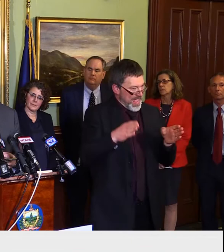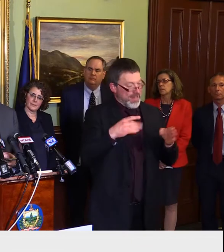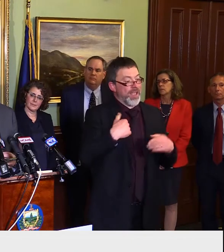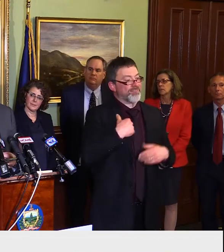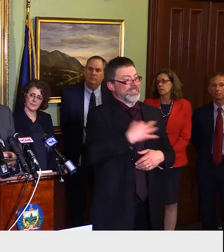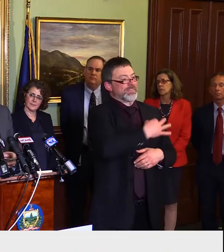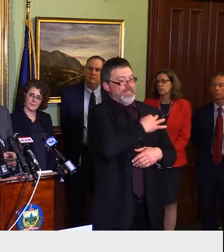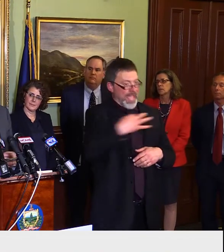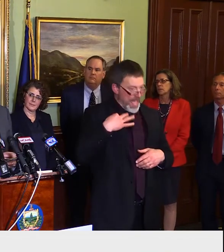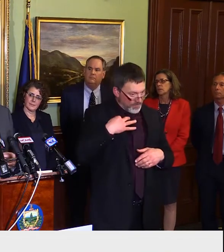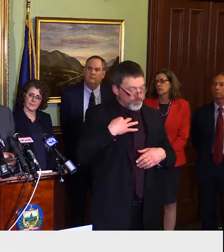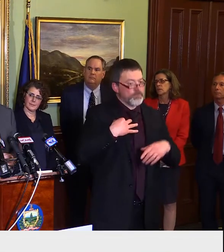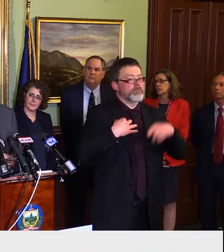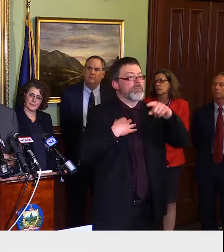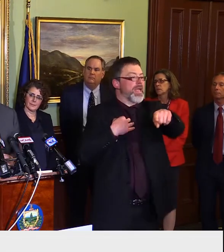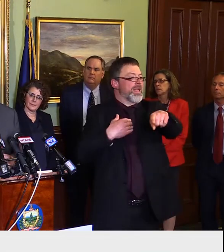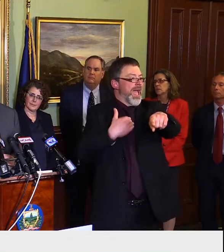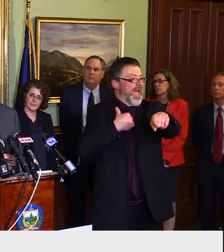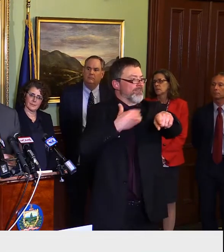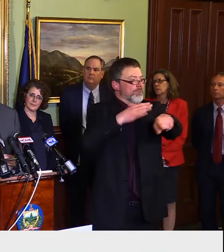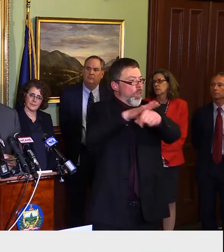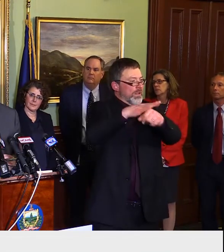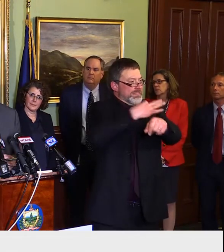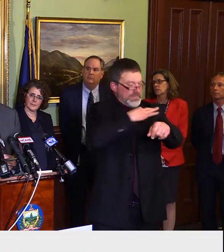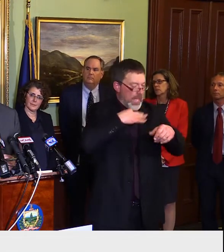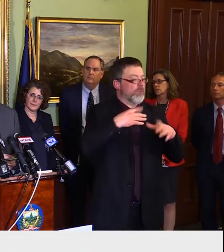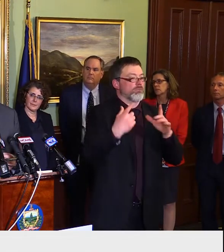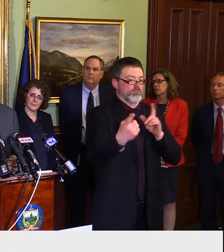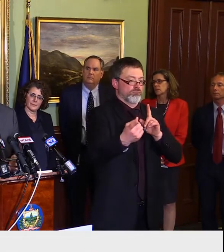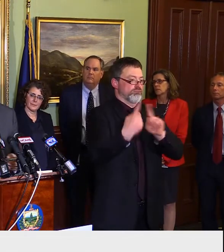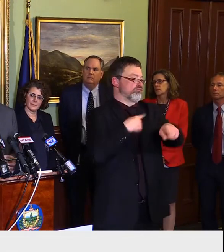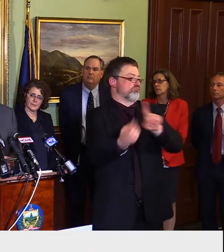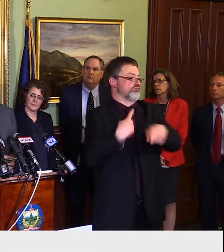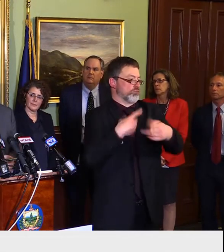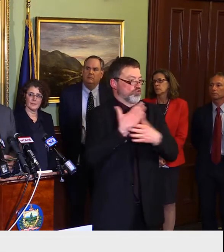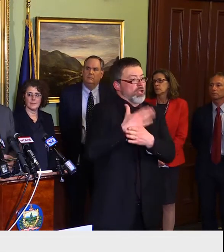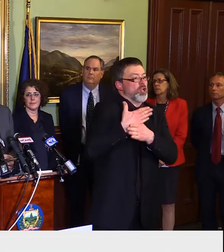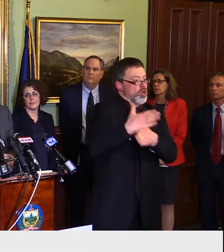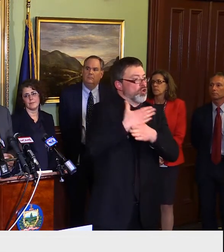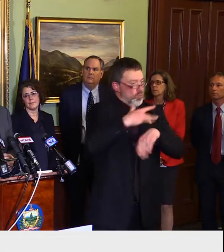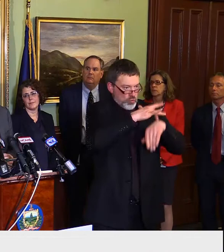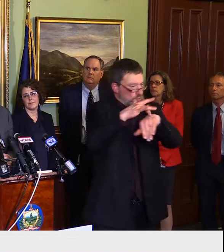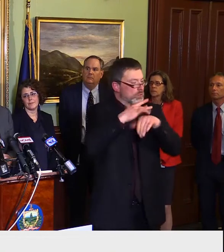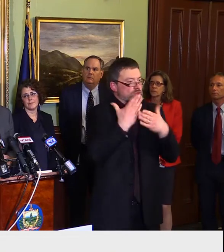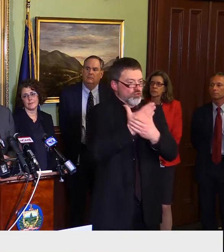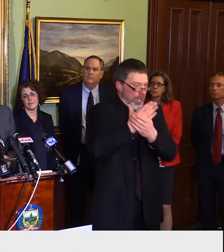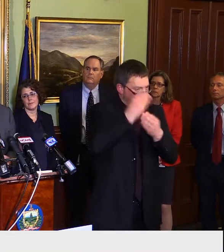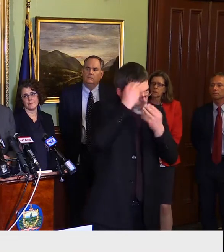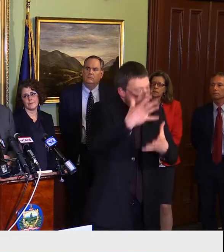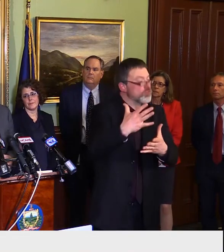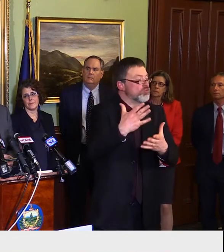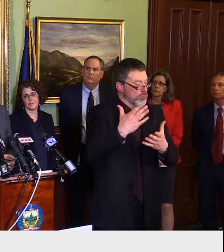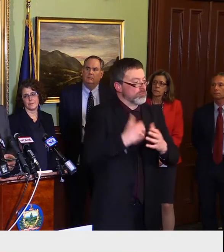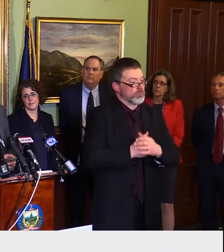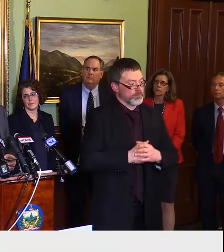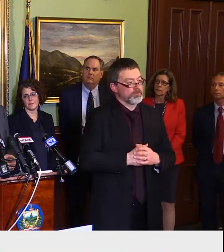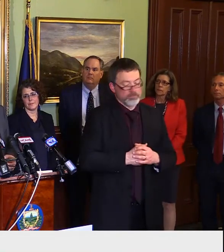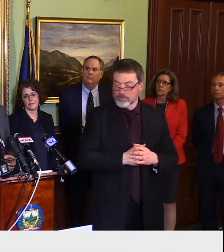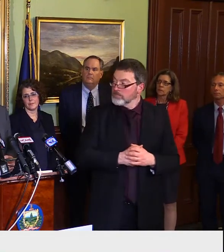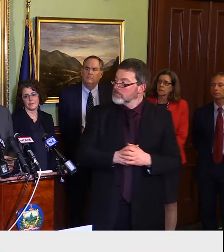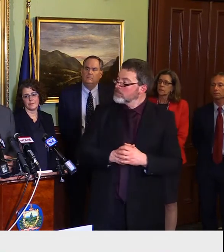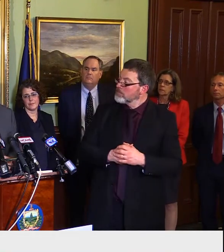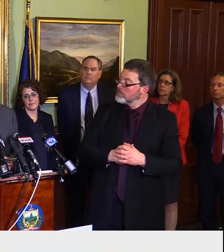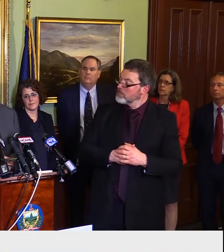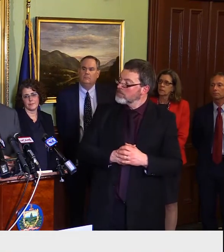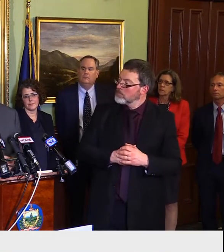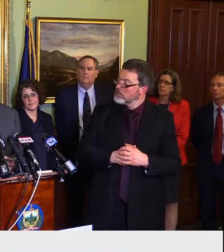go three deep for an on-call schedule, so that if the first two people go down, you've got a